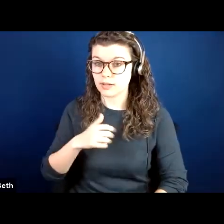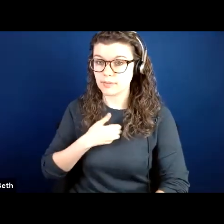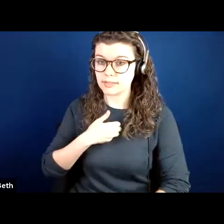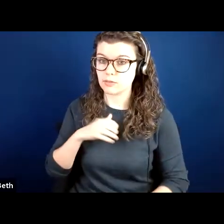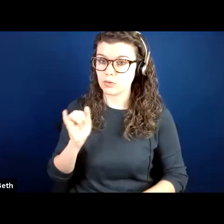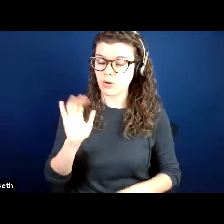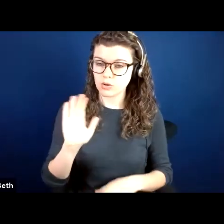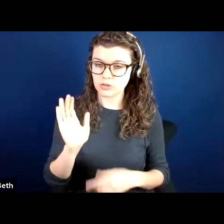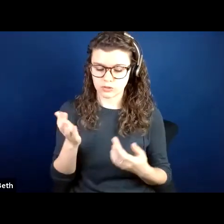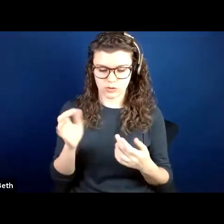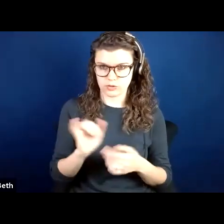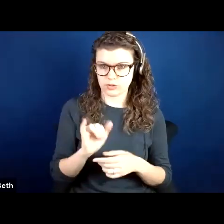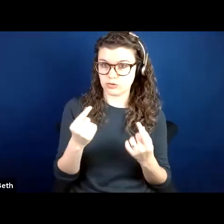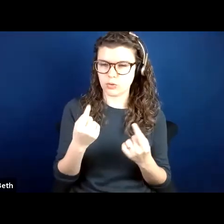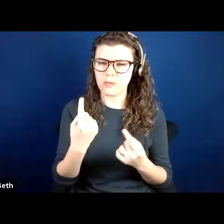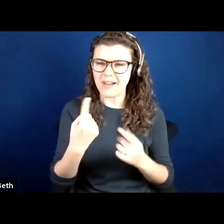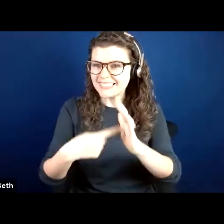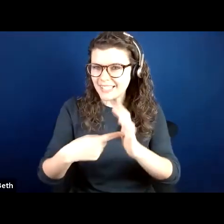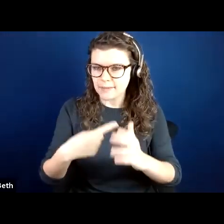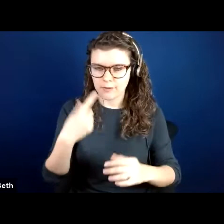sample accessibility review